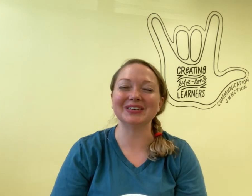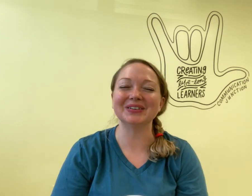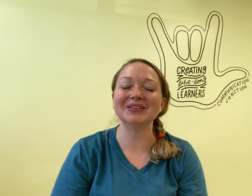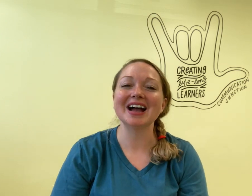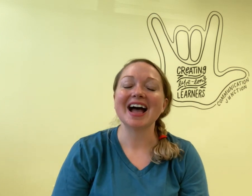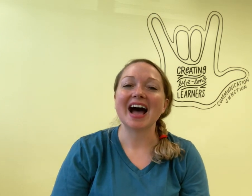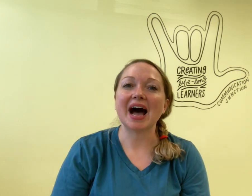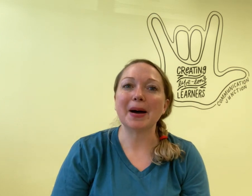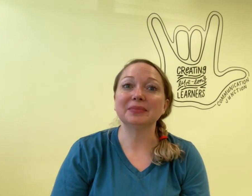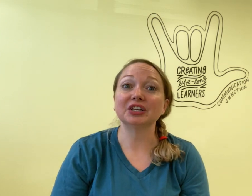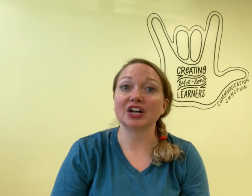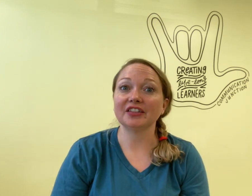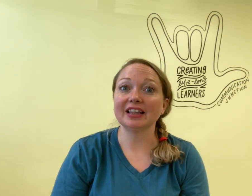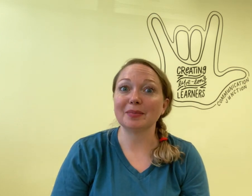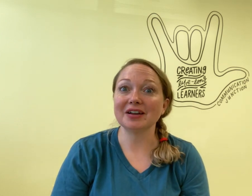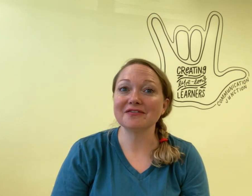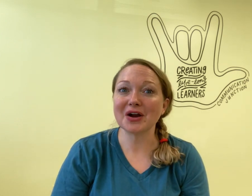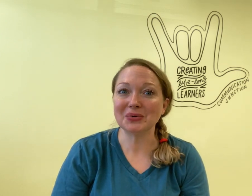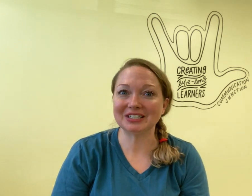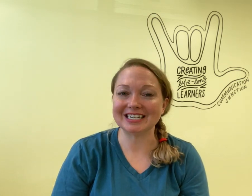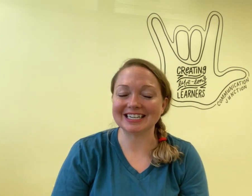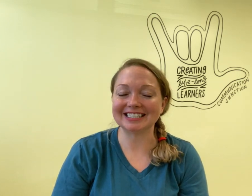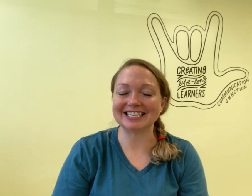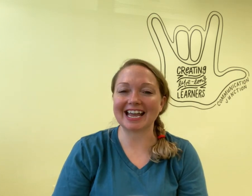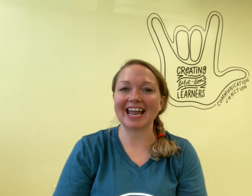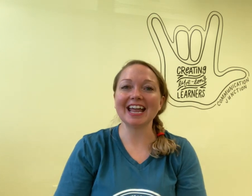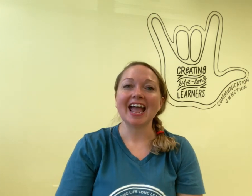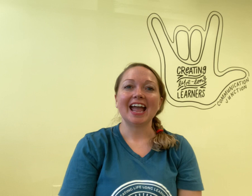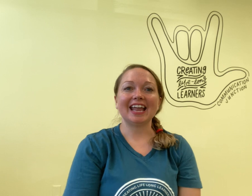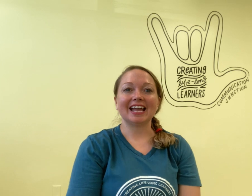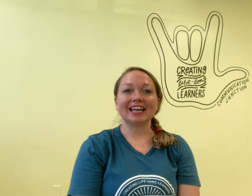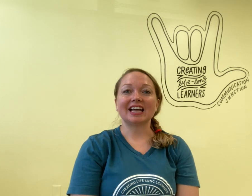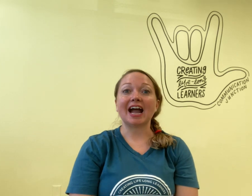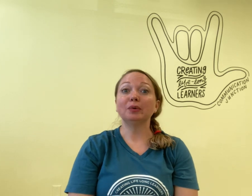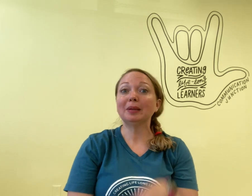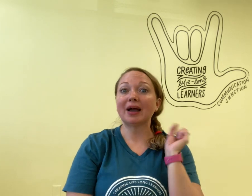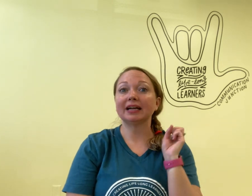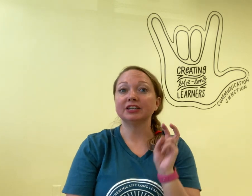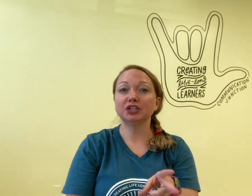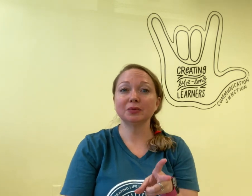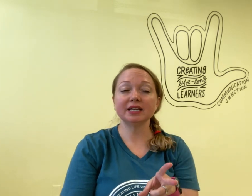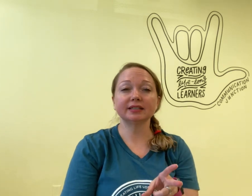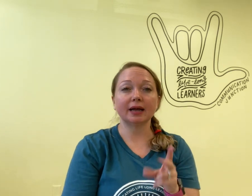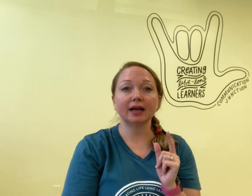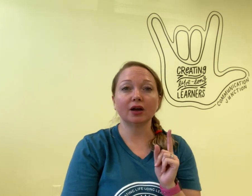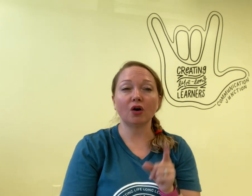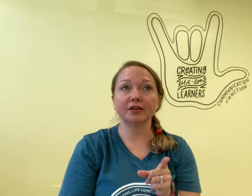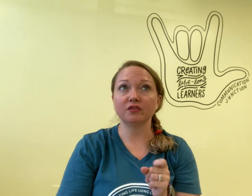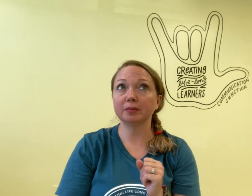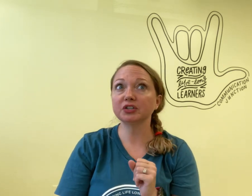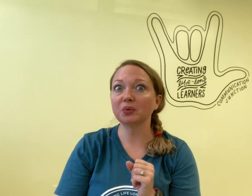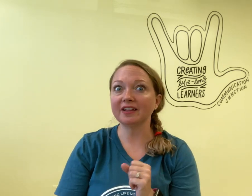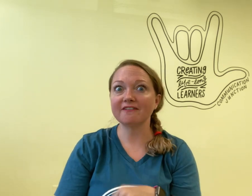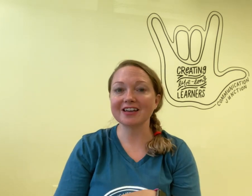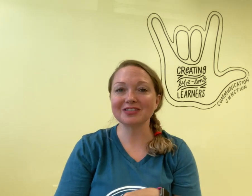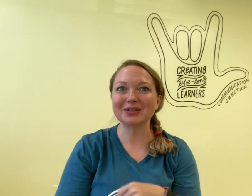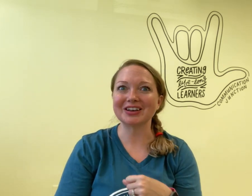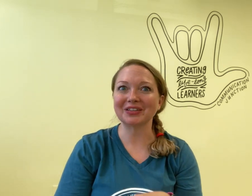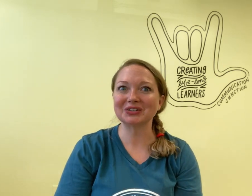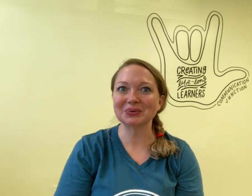to Chillicothe Library for hosting us today. And I will be back in 2 weeks on November 25th with another story